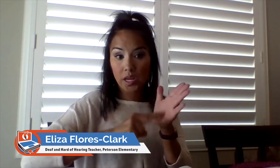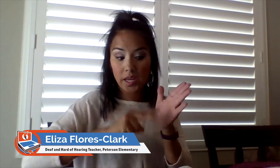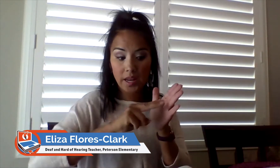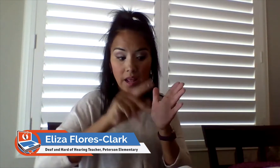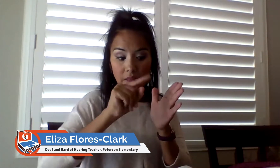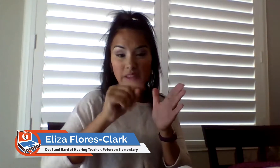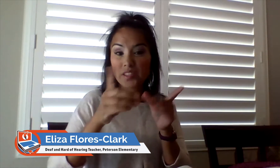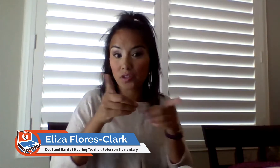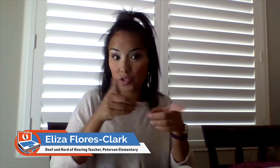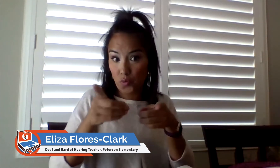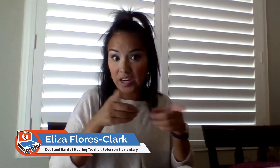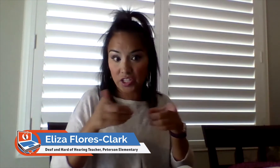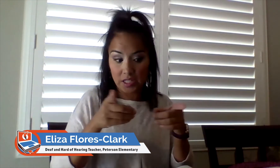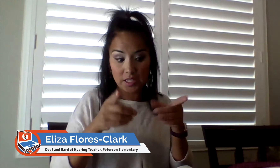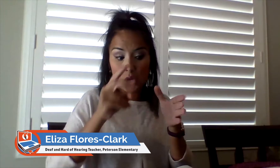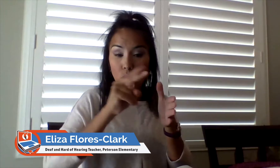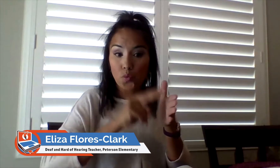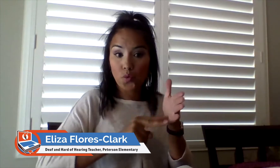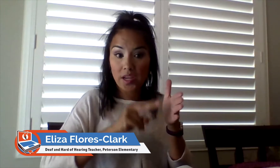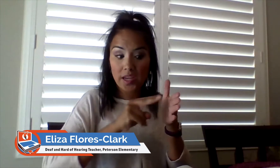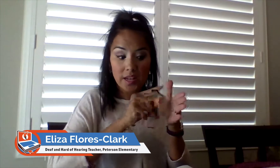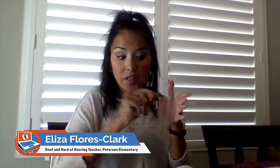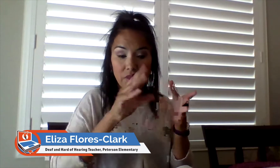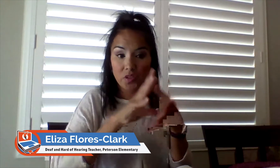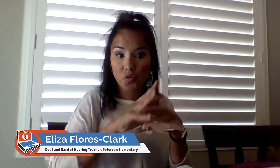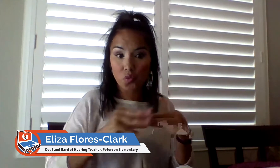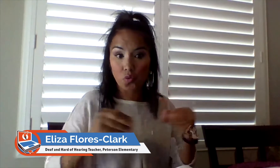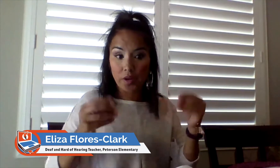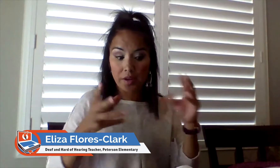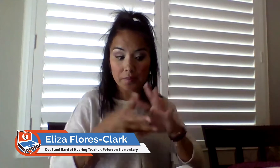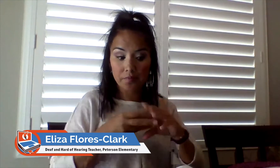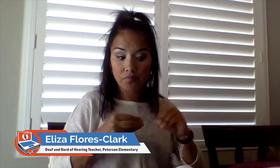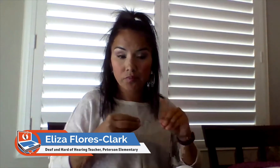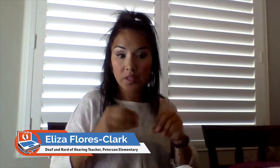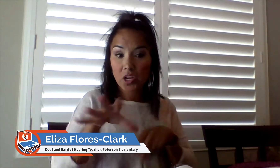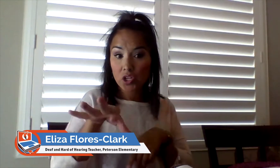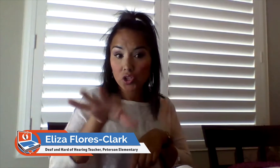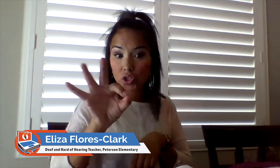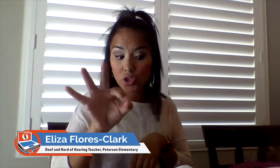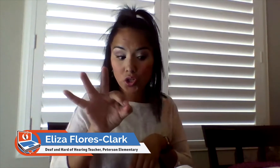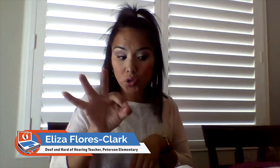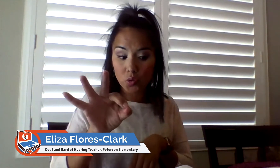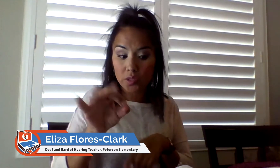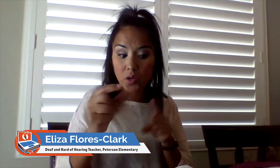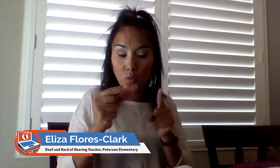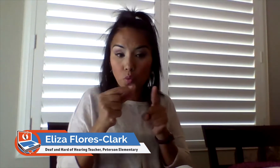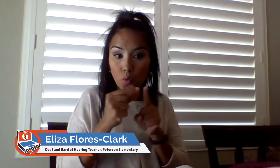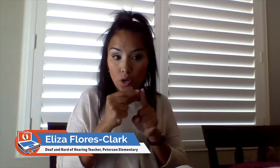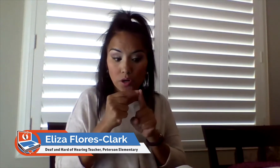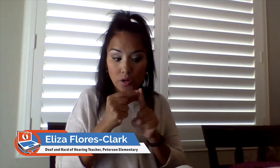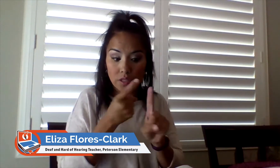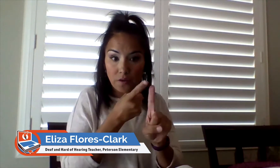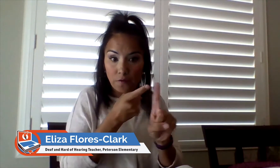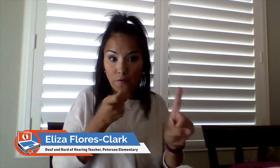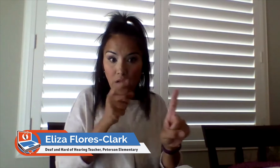read, so the directions. Read the story. Choose words from